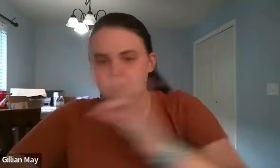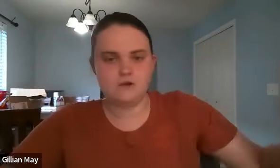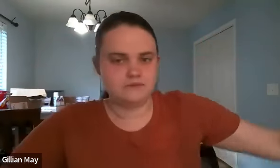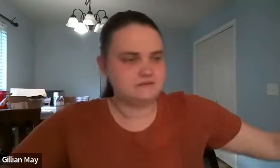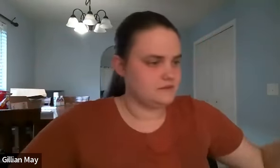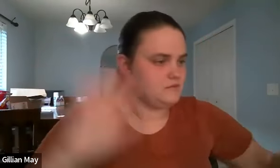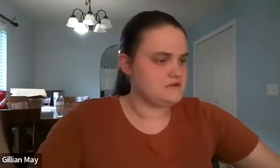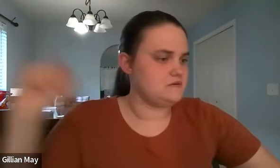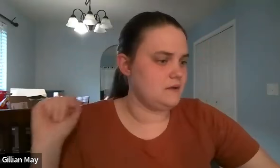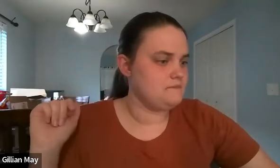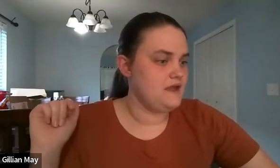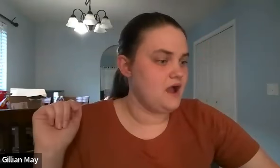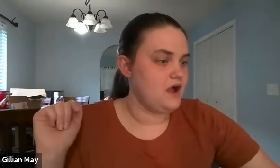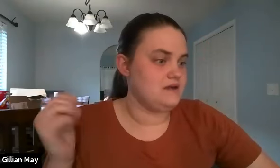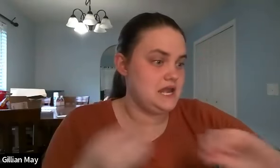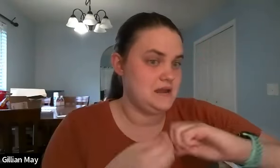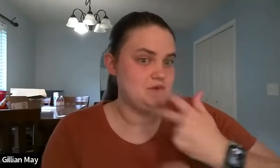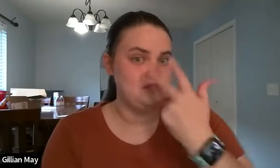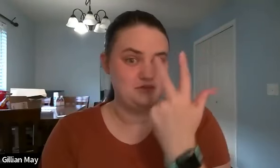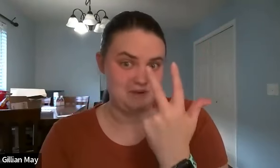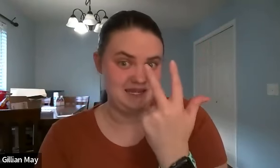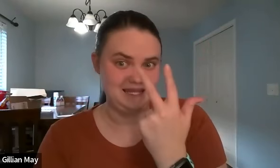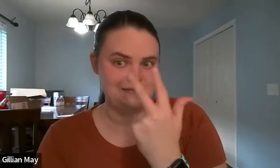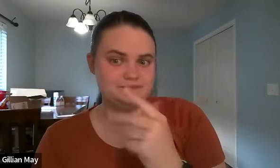hair on me. Let me move it. There we go. All right, number 3.